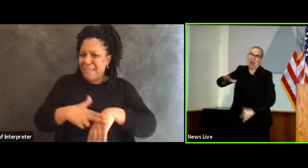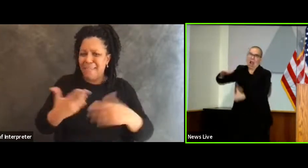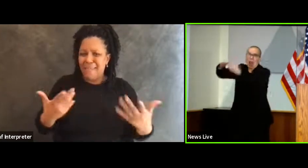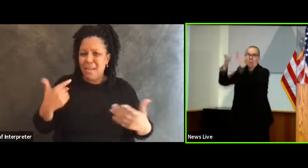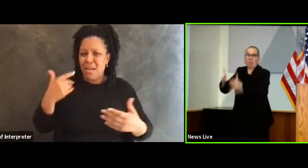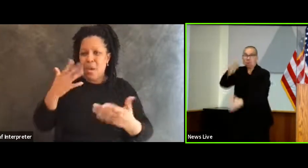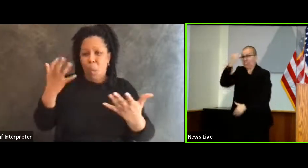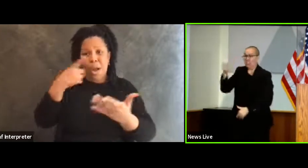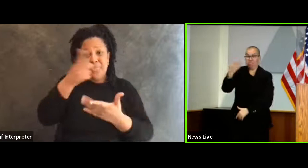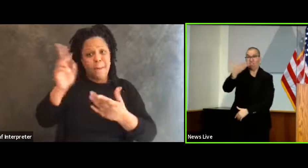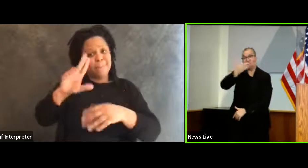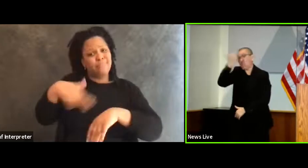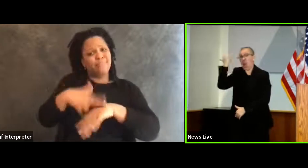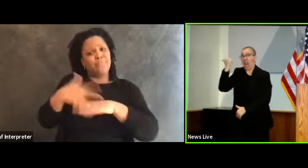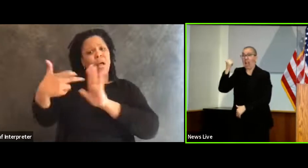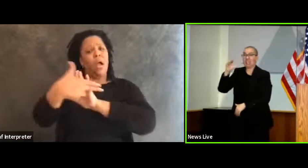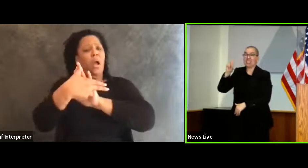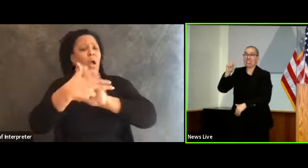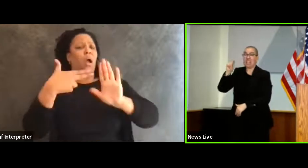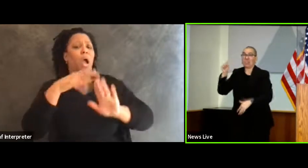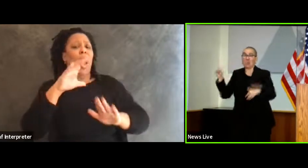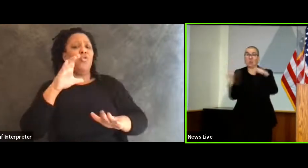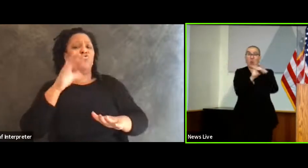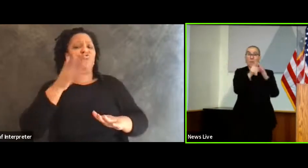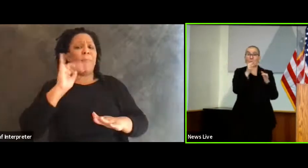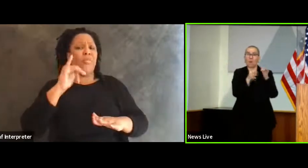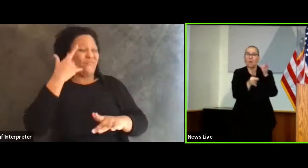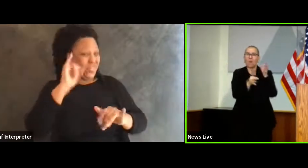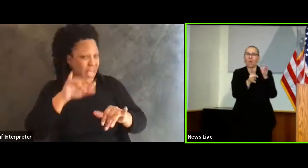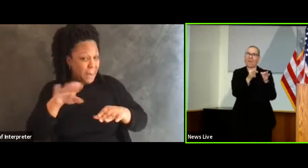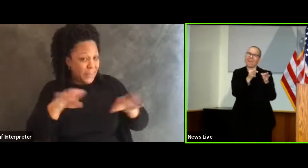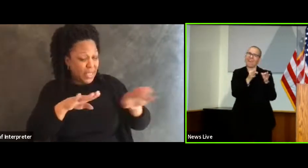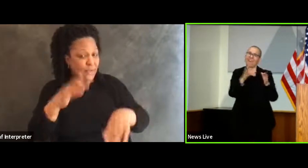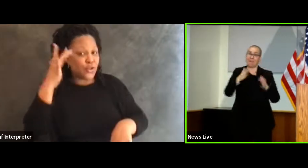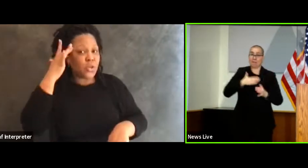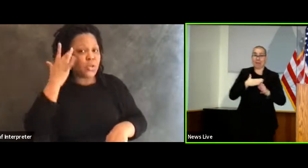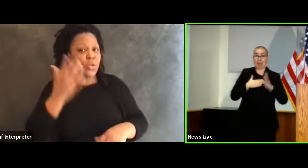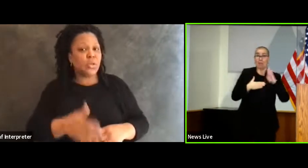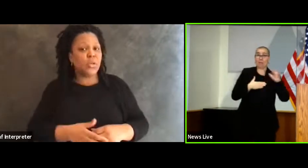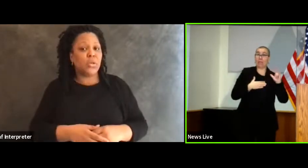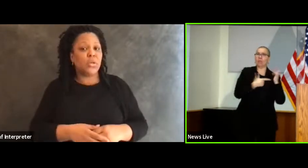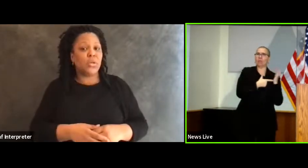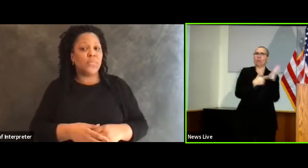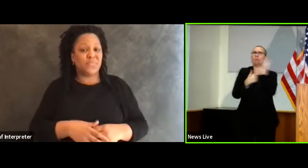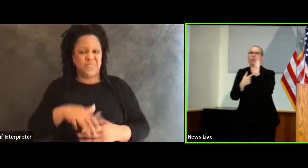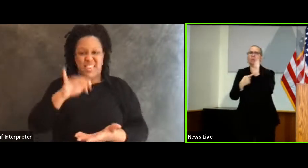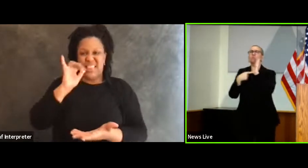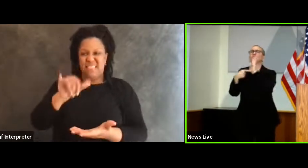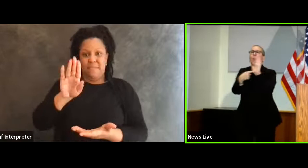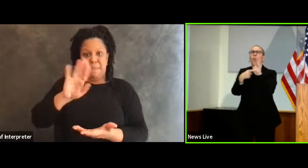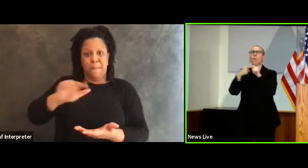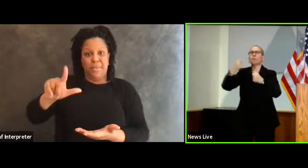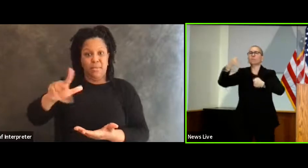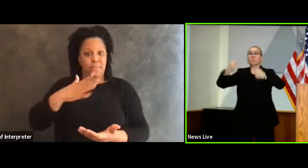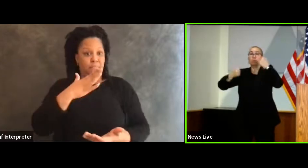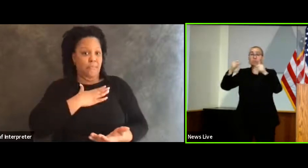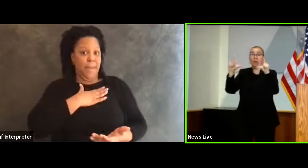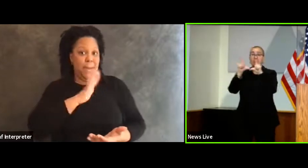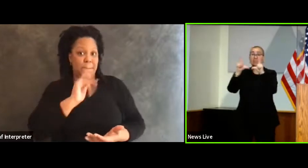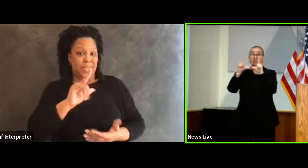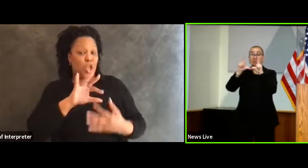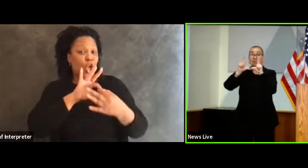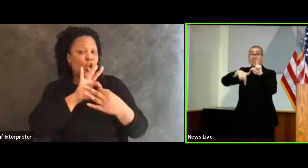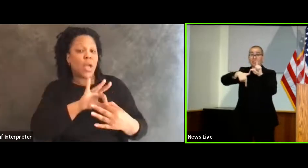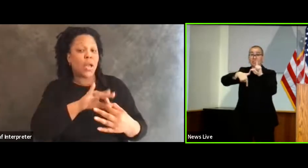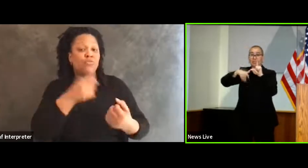Frazier's fines and fees reform, whether it's my bill regarding driver's license suspensions, we also have a bill that was just heard in a public